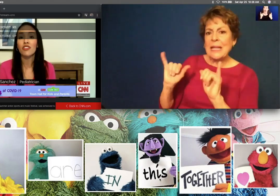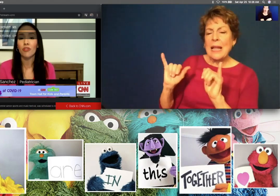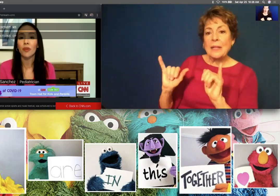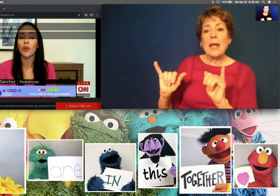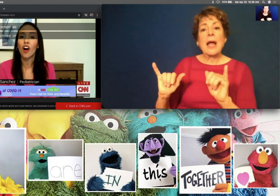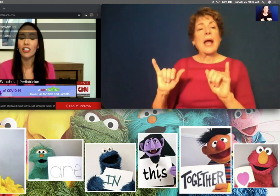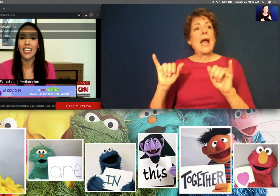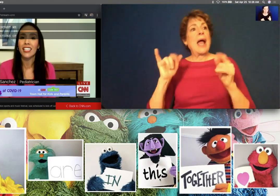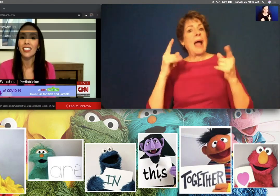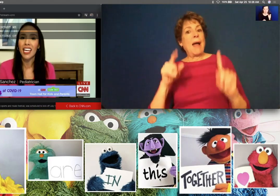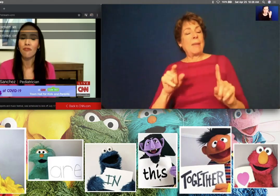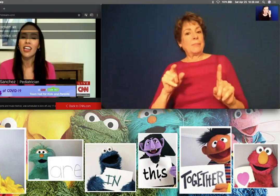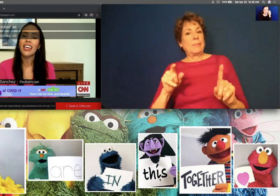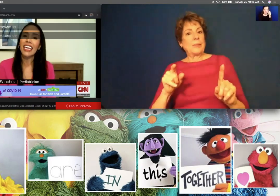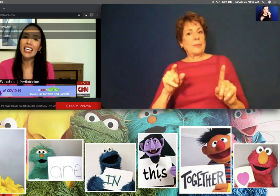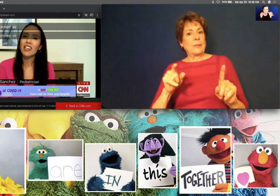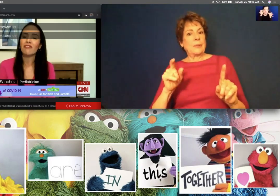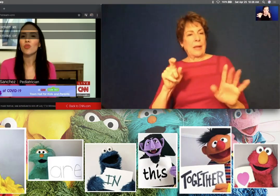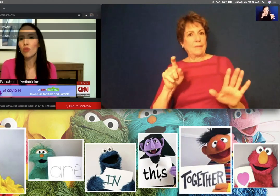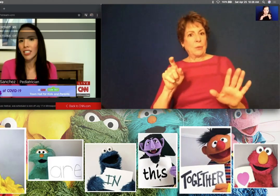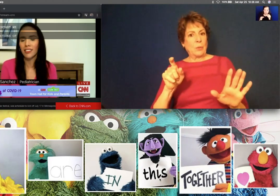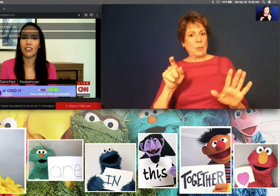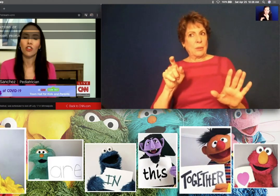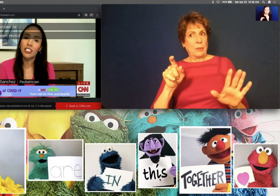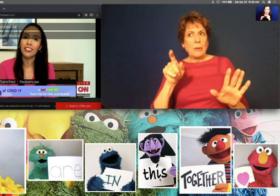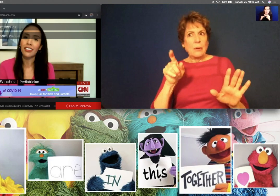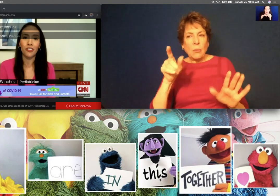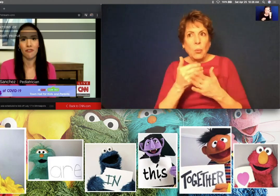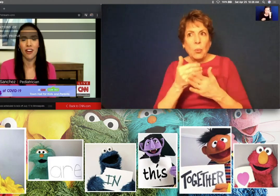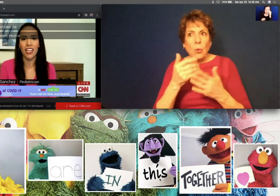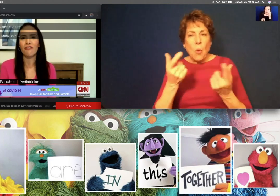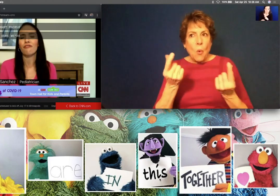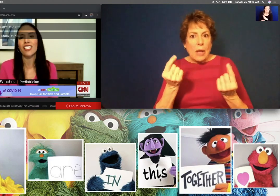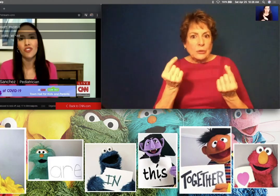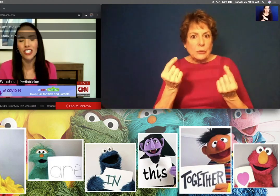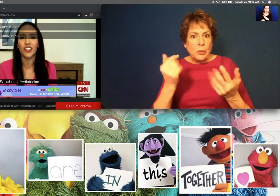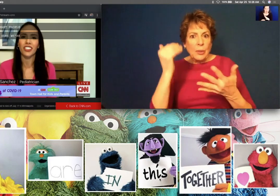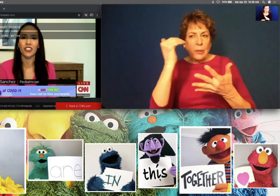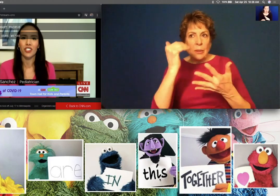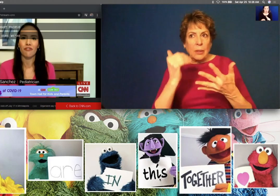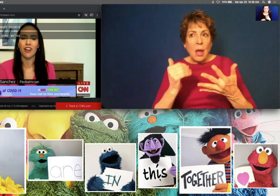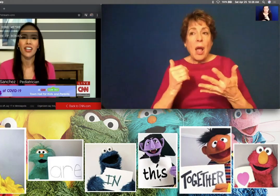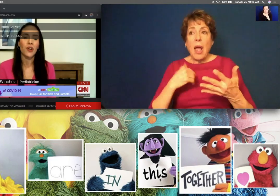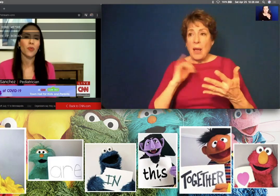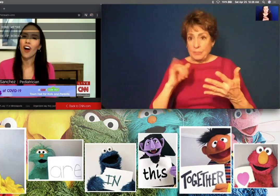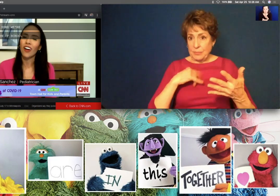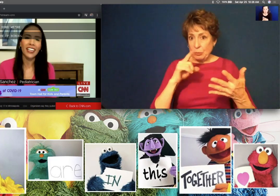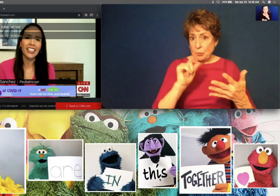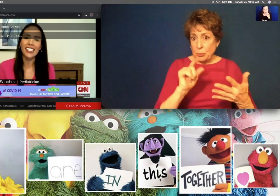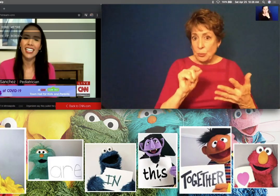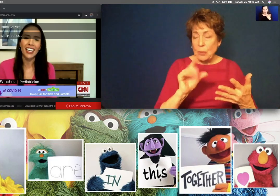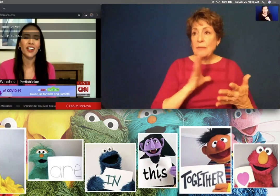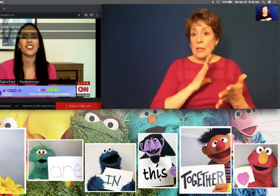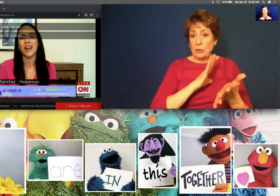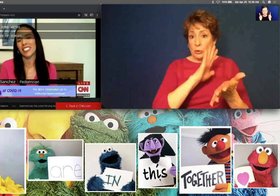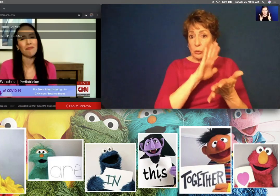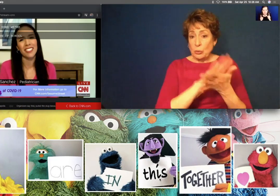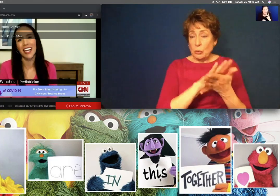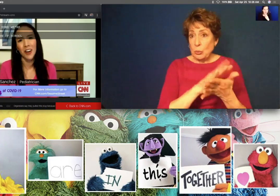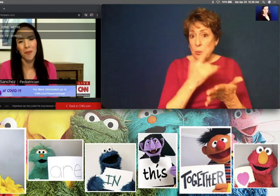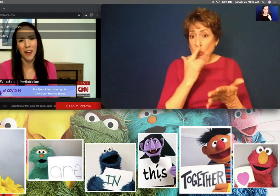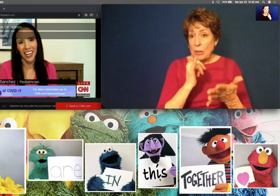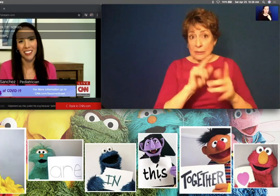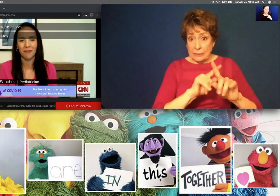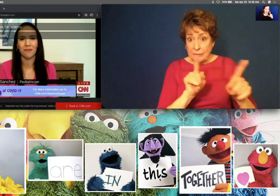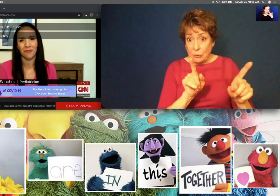it's going to be very important that we follow the recommendations of the experts, of the really, really smart people that are working hard to make sure that we're all staying